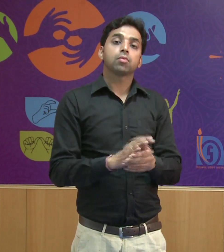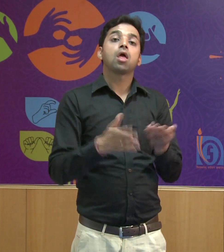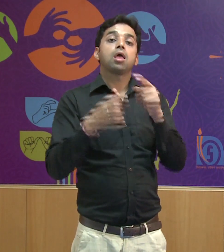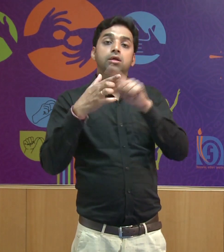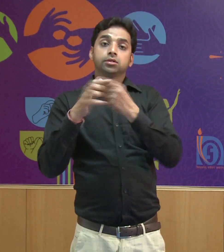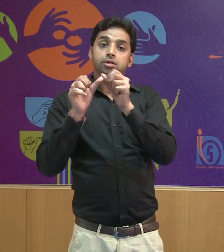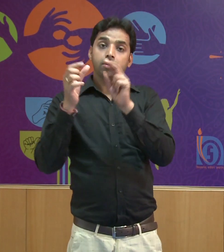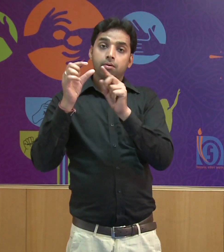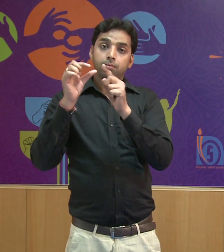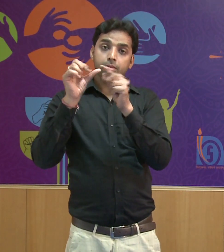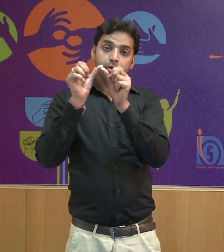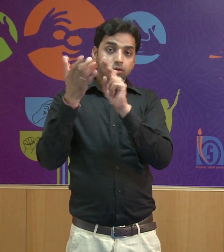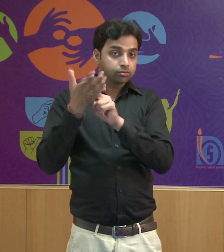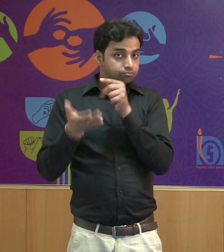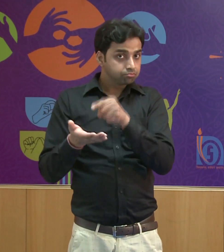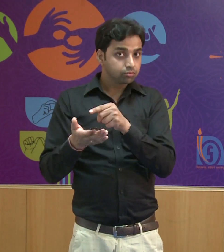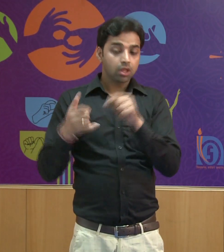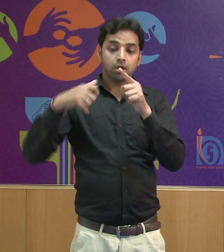Japan, Korea.